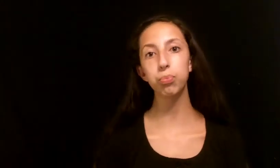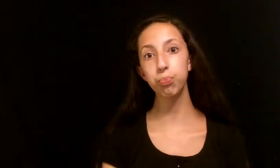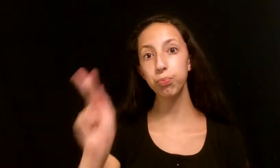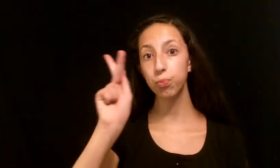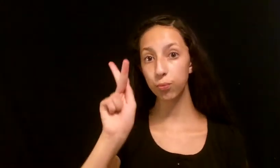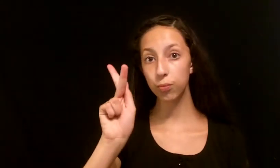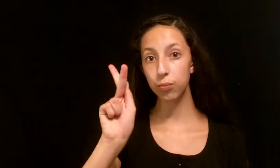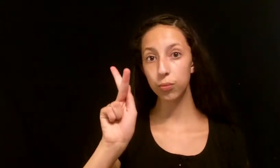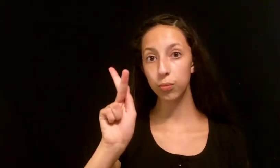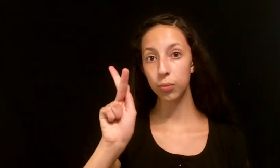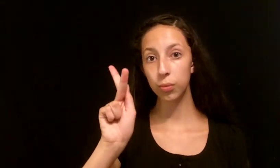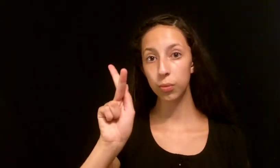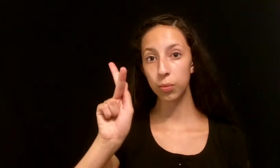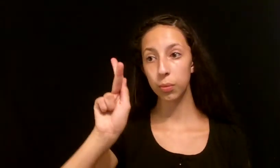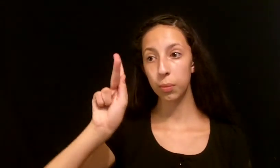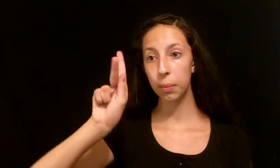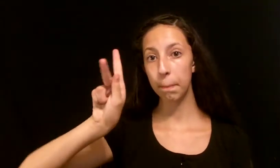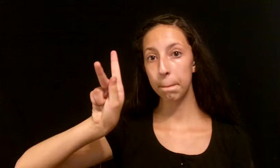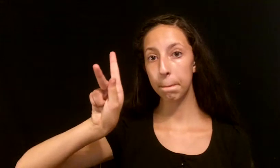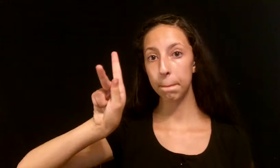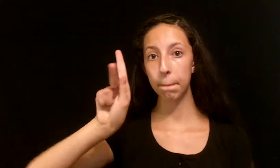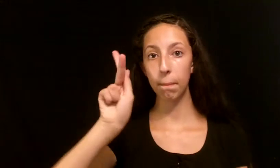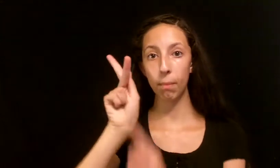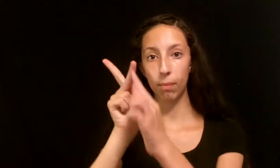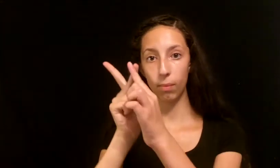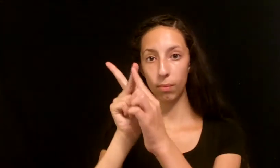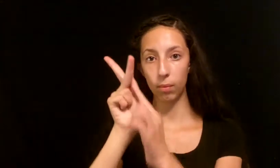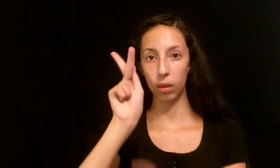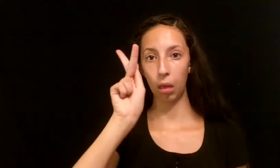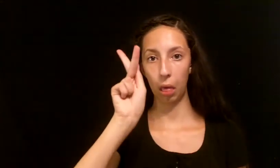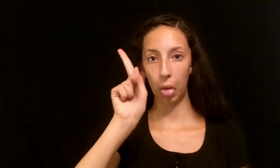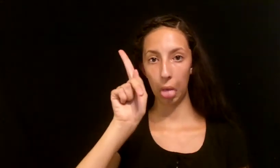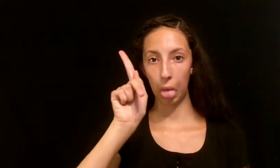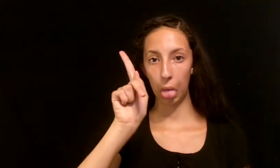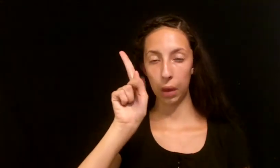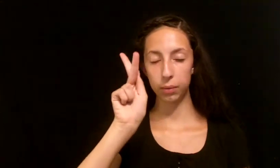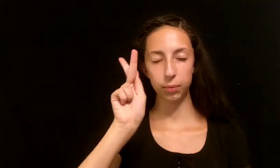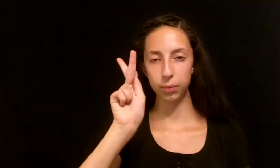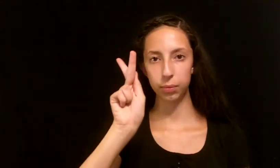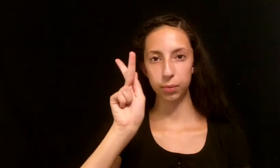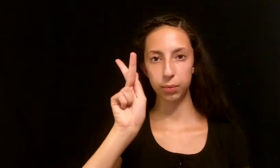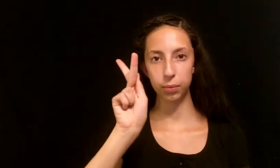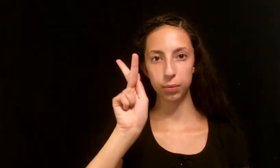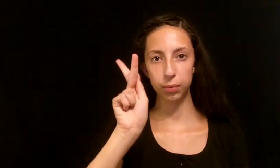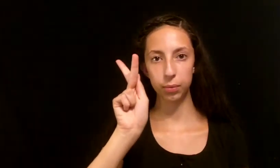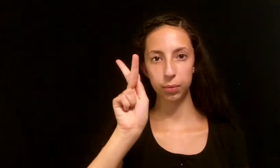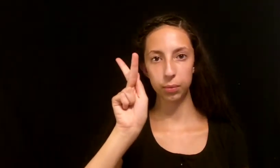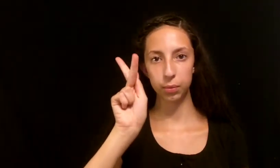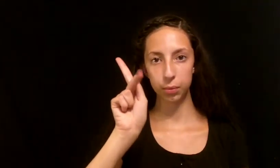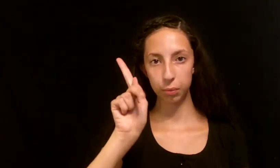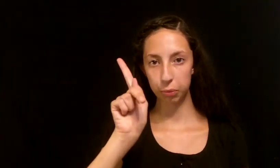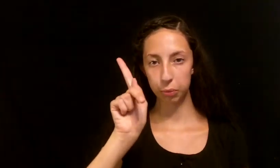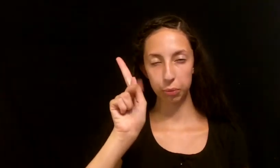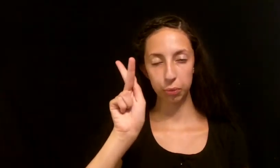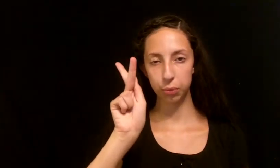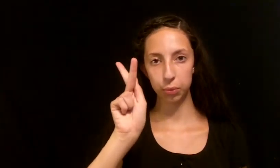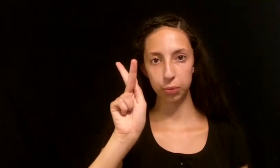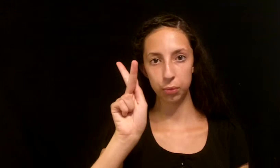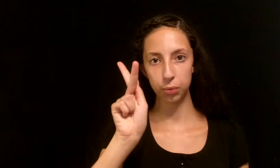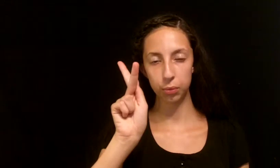your finger up, your middle finger. You don't want to be droopy. Don't get a sloppy K. Have it stay up. The other